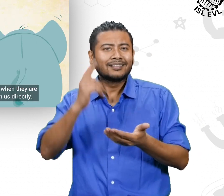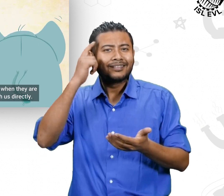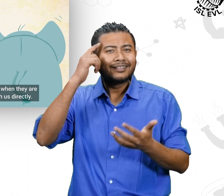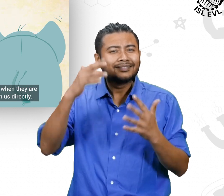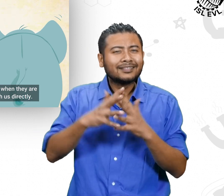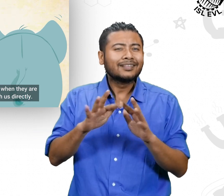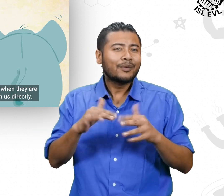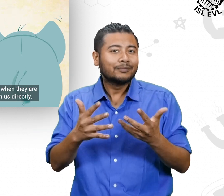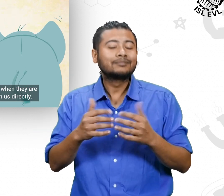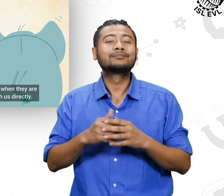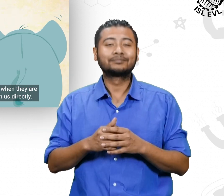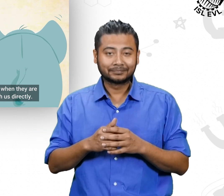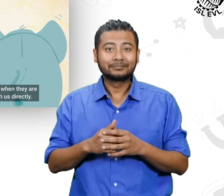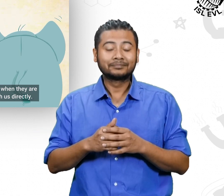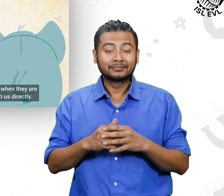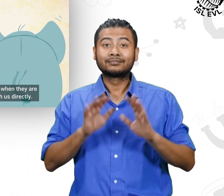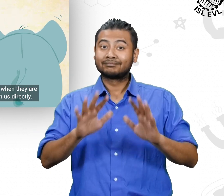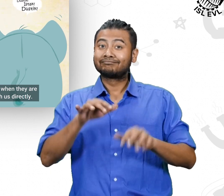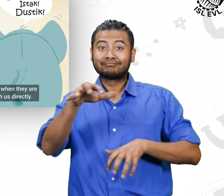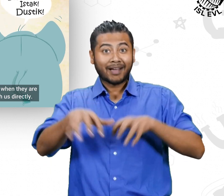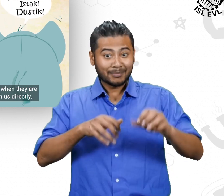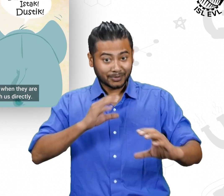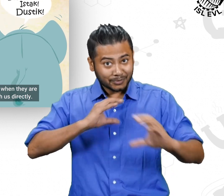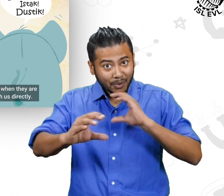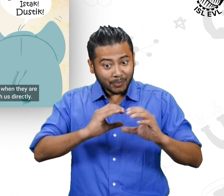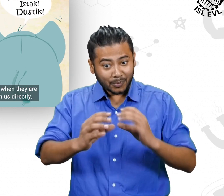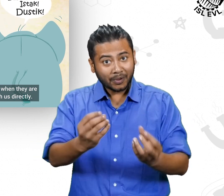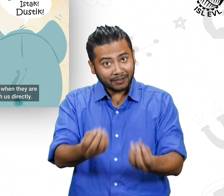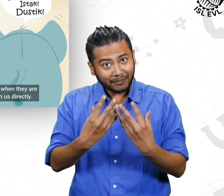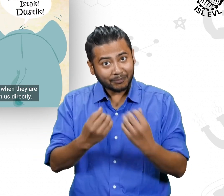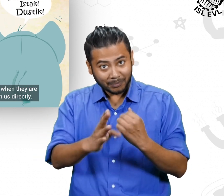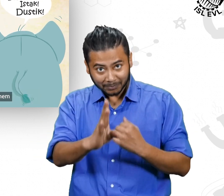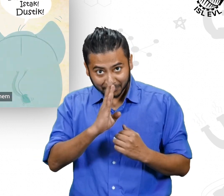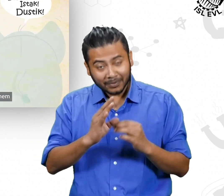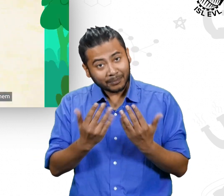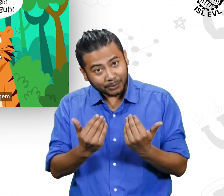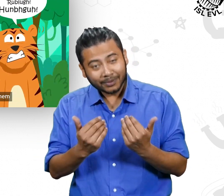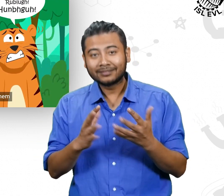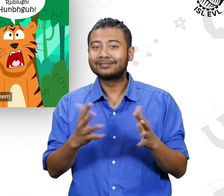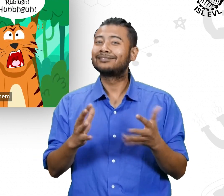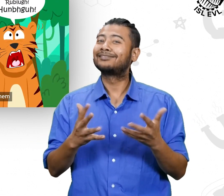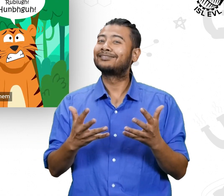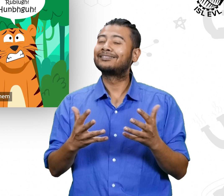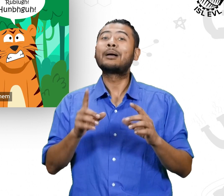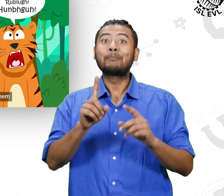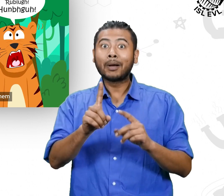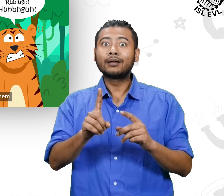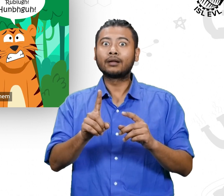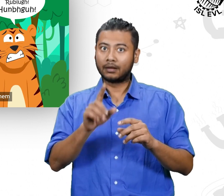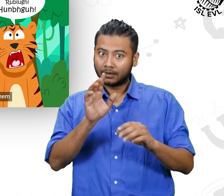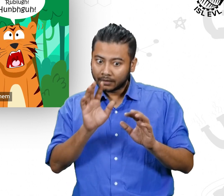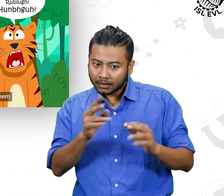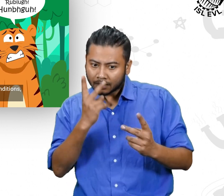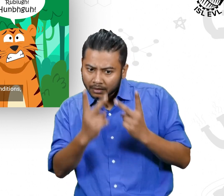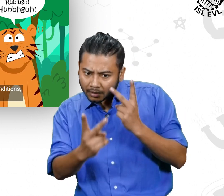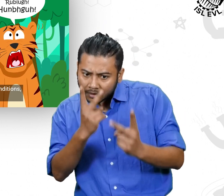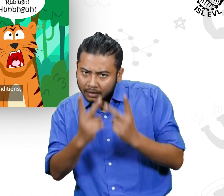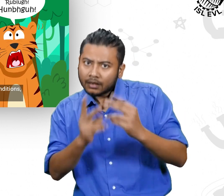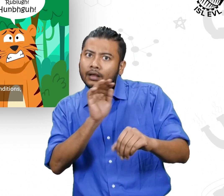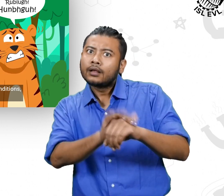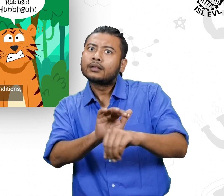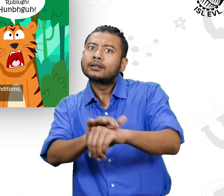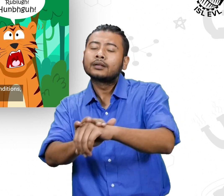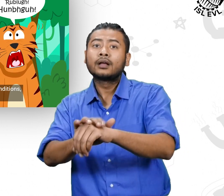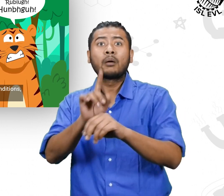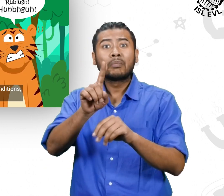spectrum of behavior when they are under stress, but they cannot communicate with us directly. It is also extremely difficult to follow them and study